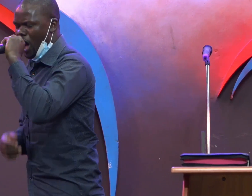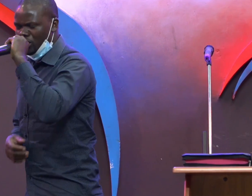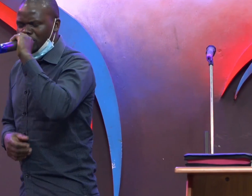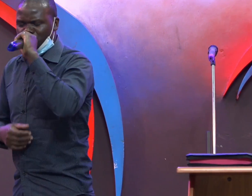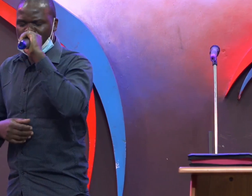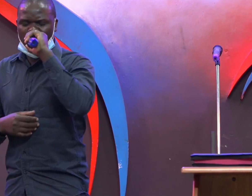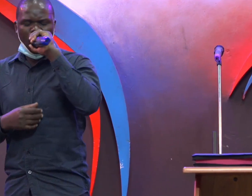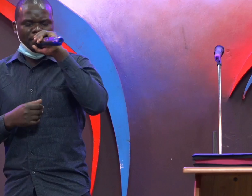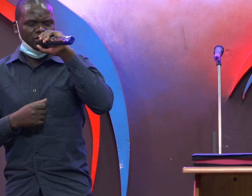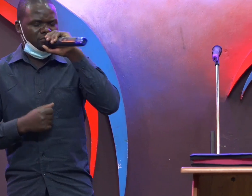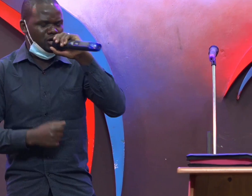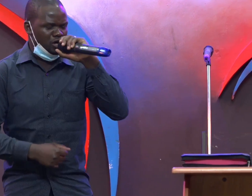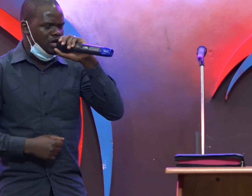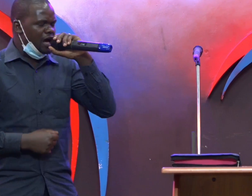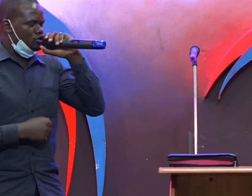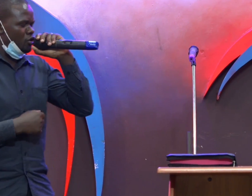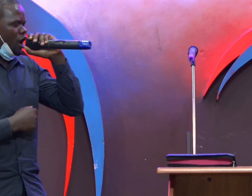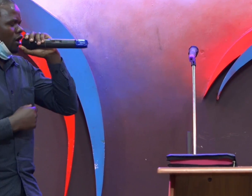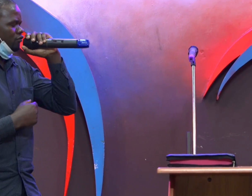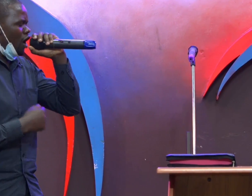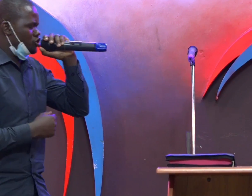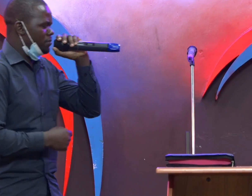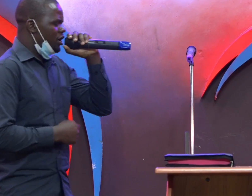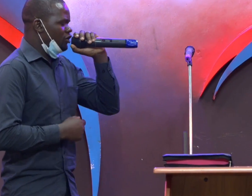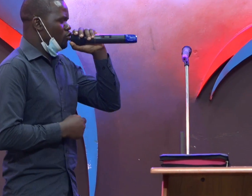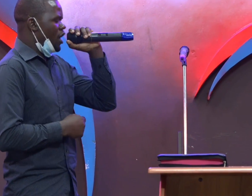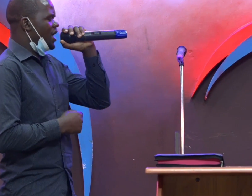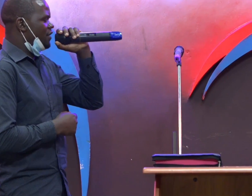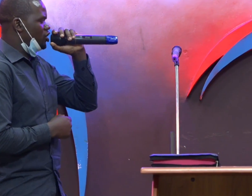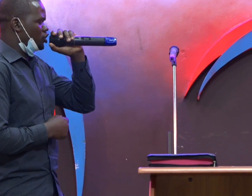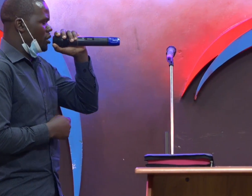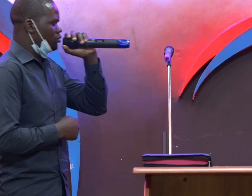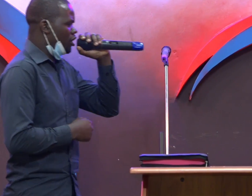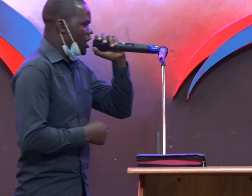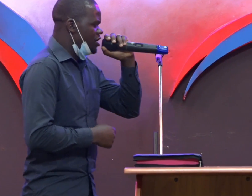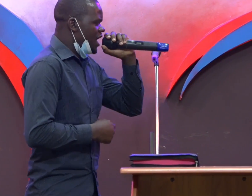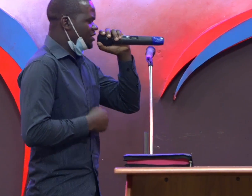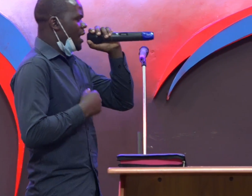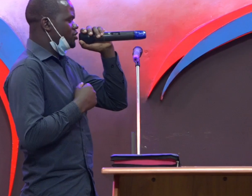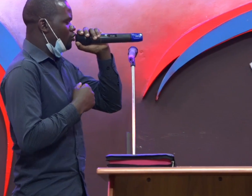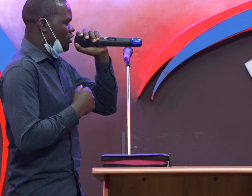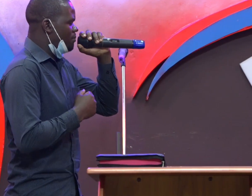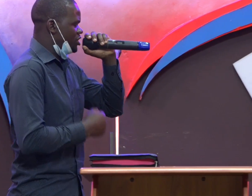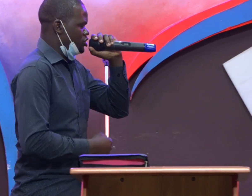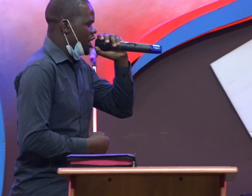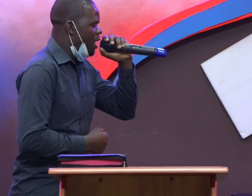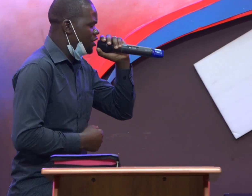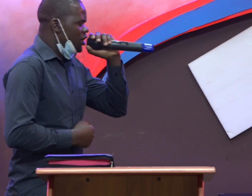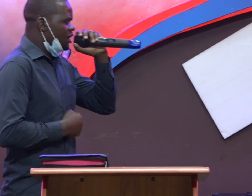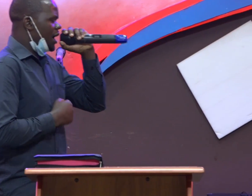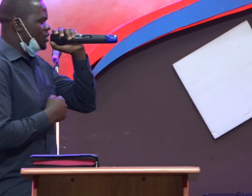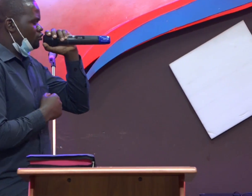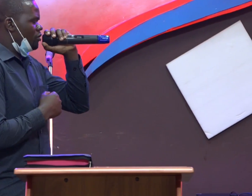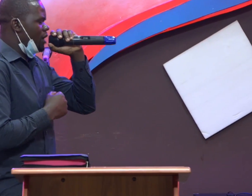new well that will be reopened in me. That new well of worship, that new well, heavenly King of glory, that comes out of my inner